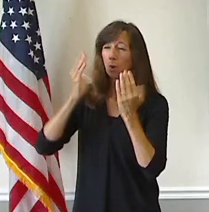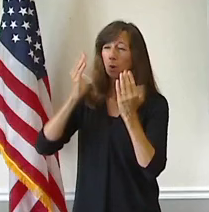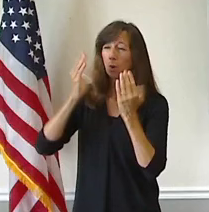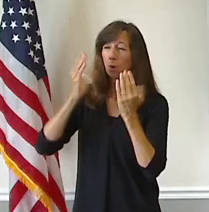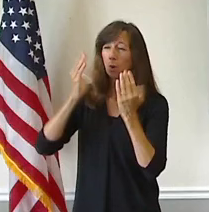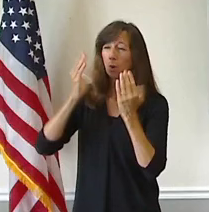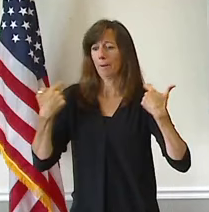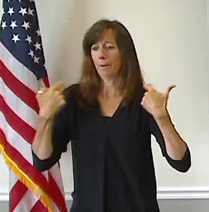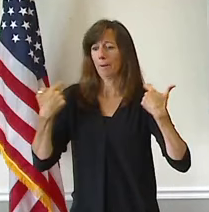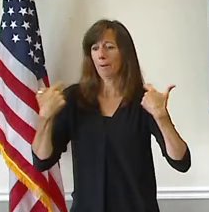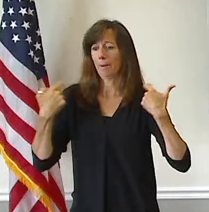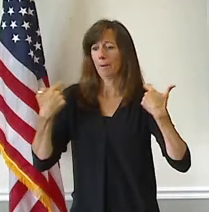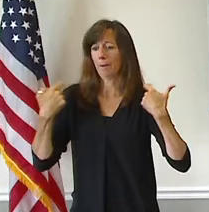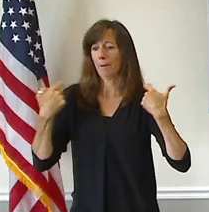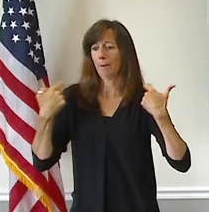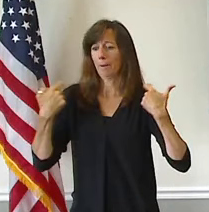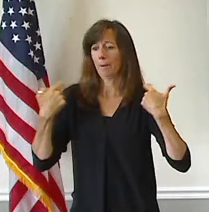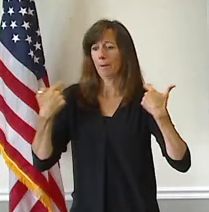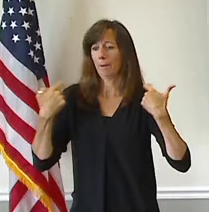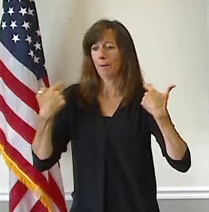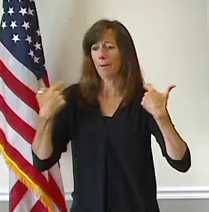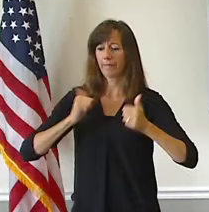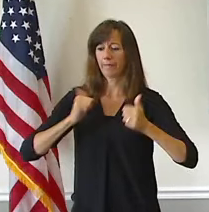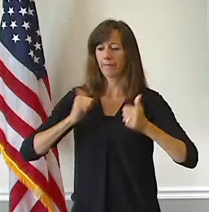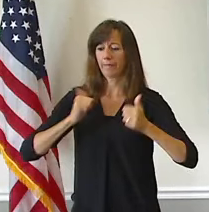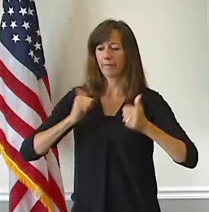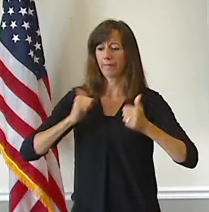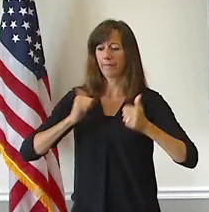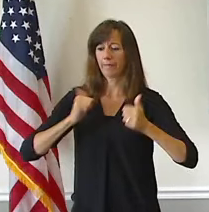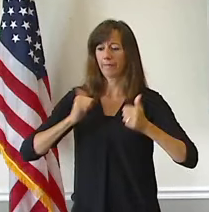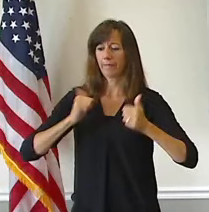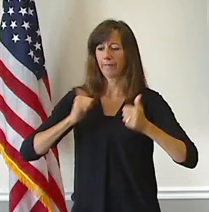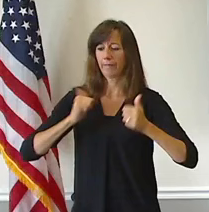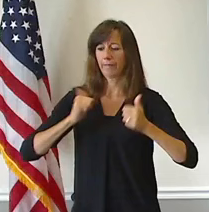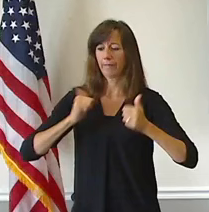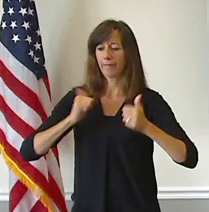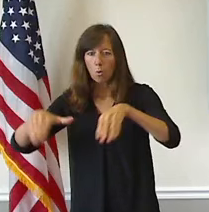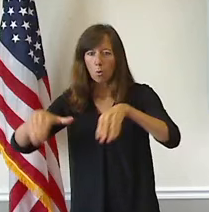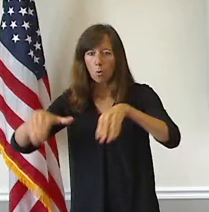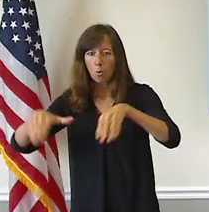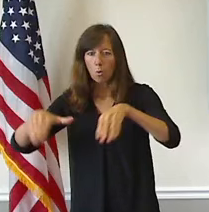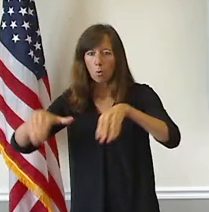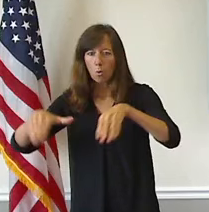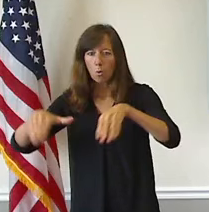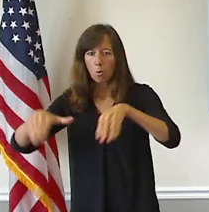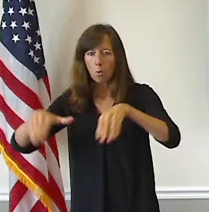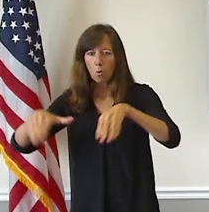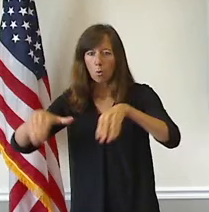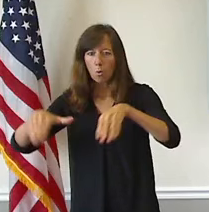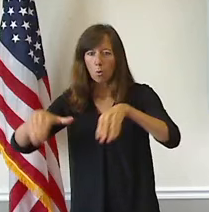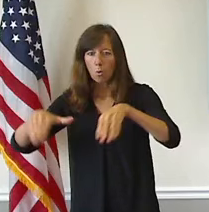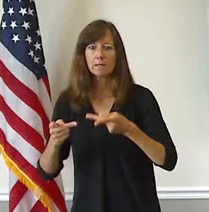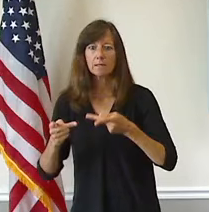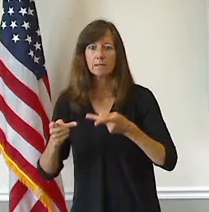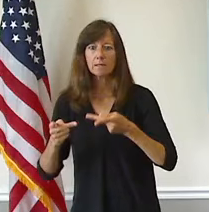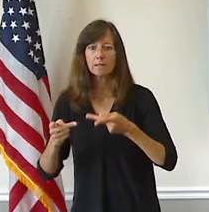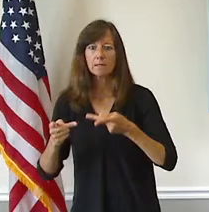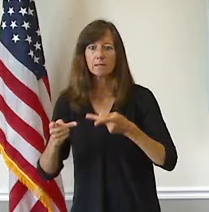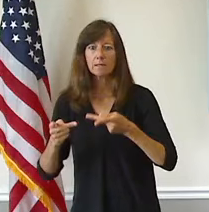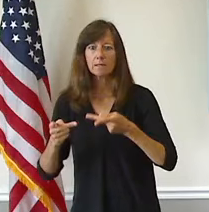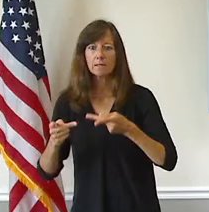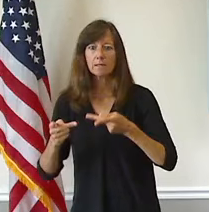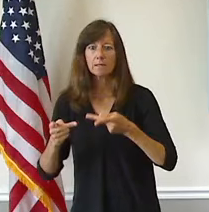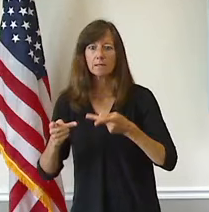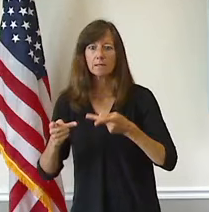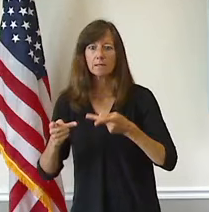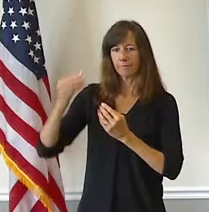on bowling alleys and no update on indoor wedding venues as of yet. I will say this. We believe that it